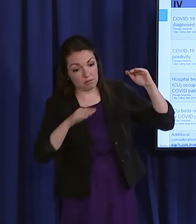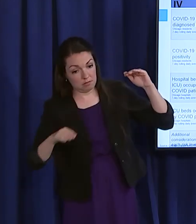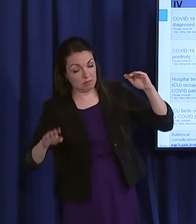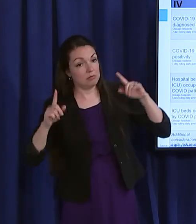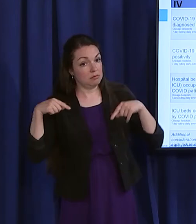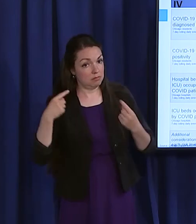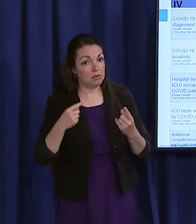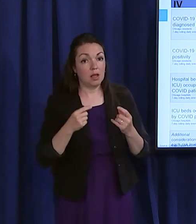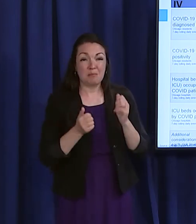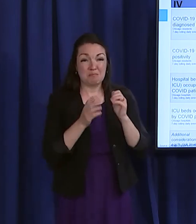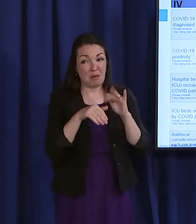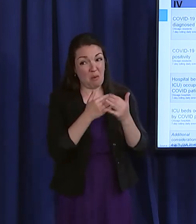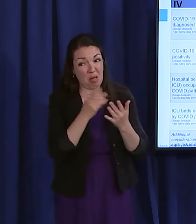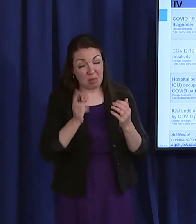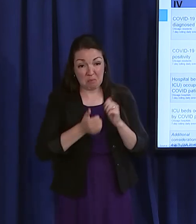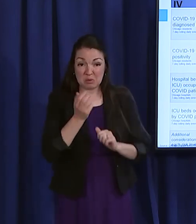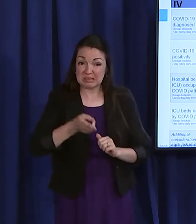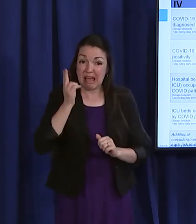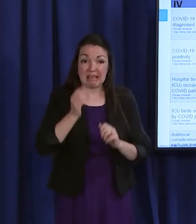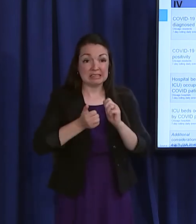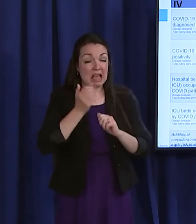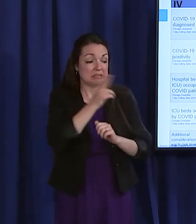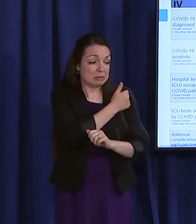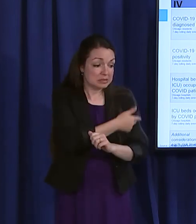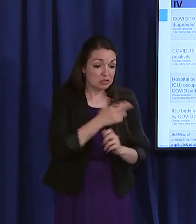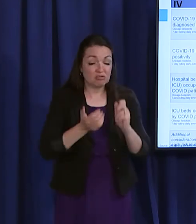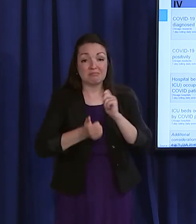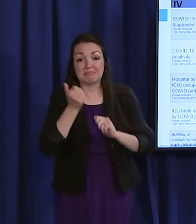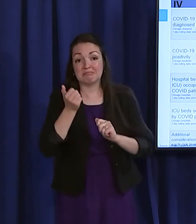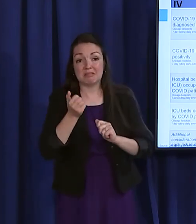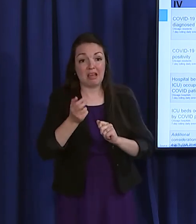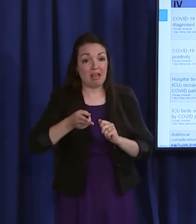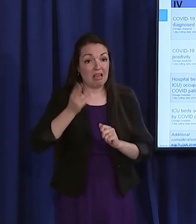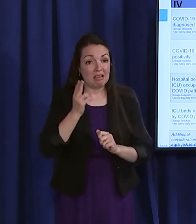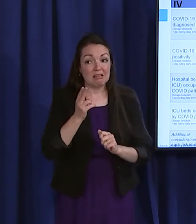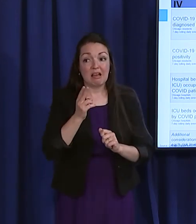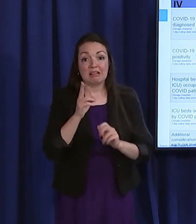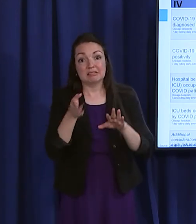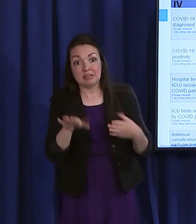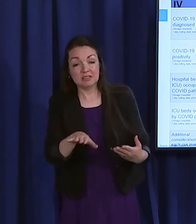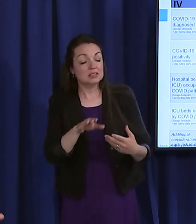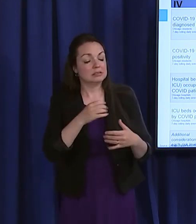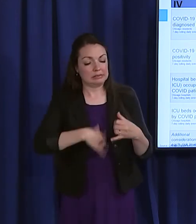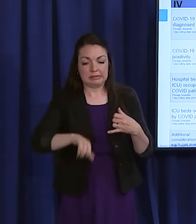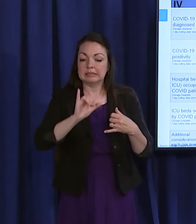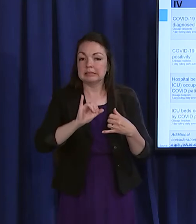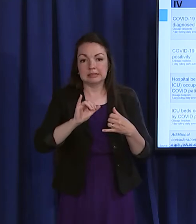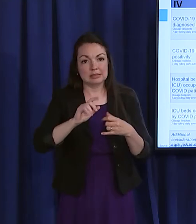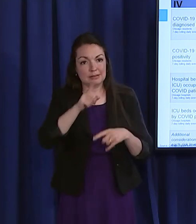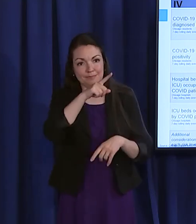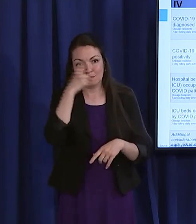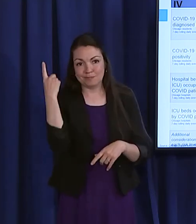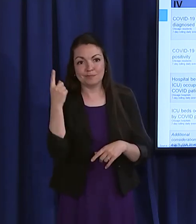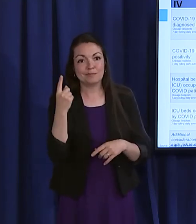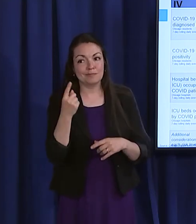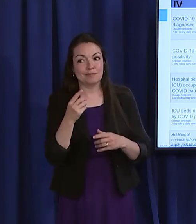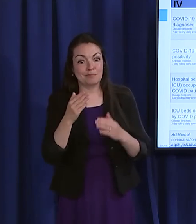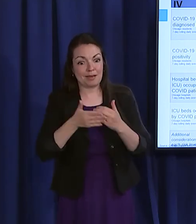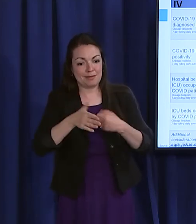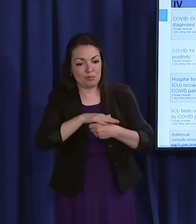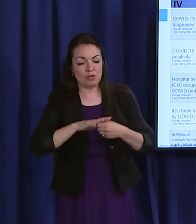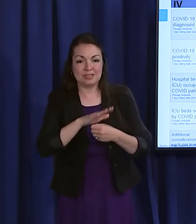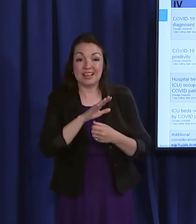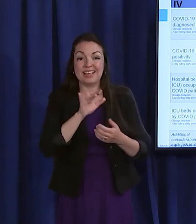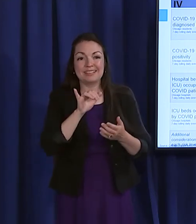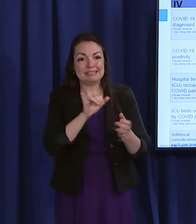and the highest hospitalizations and the highest deaths do remain in heavily Black neighborhoods, and that's where the lowest vaccination rates are. So while